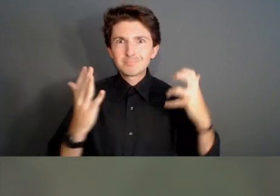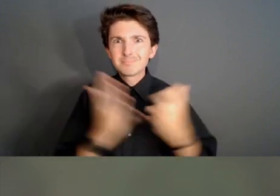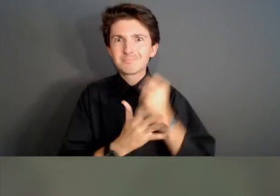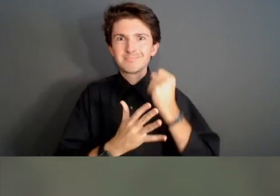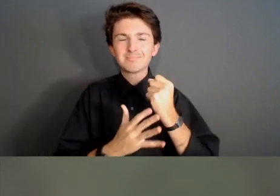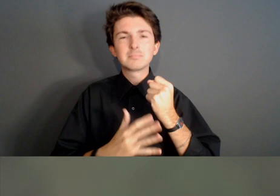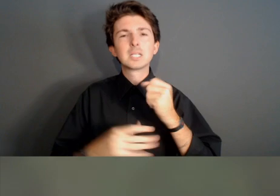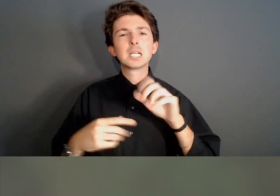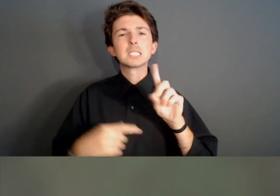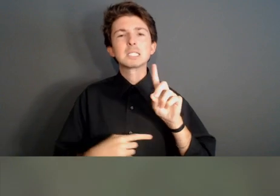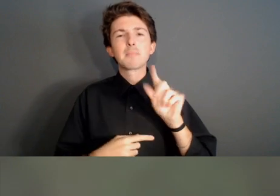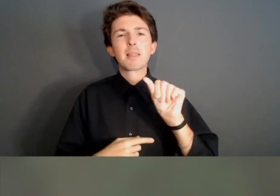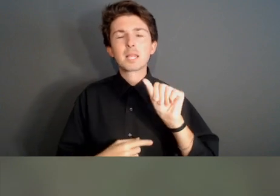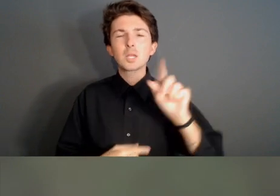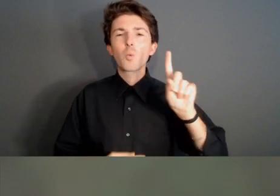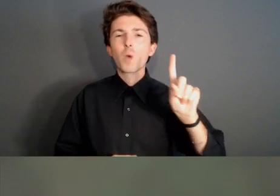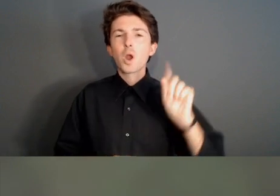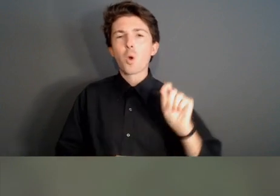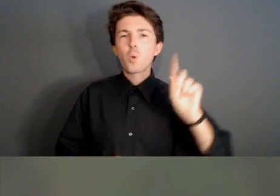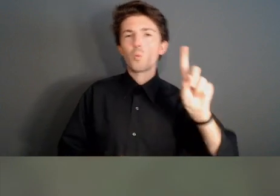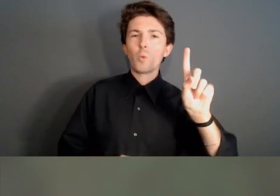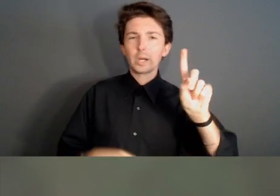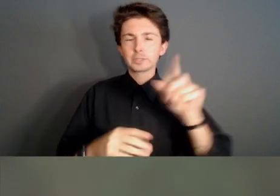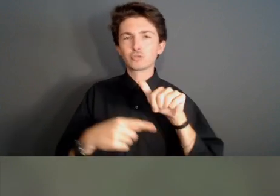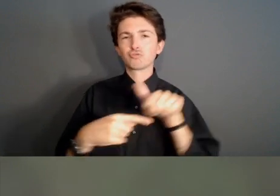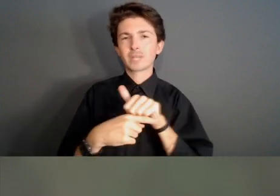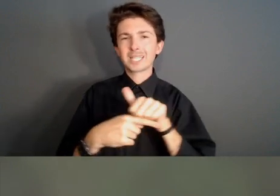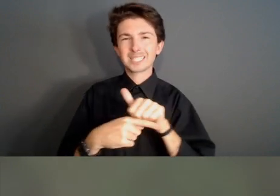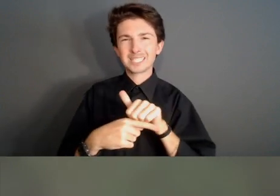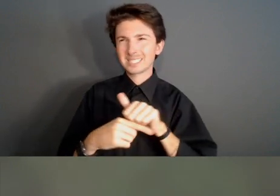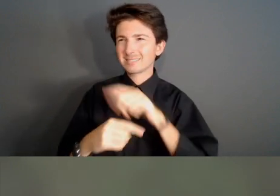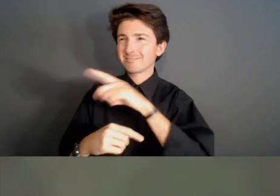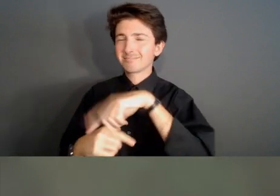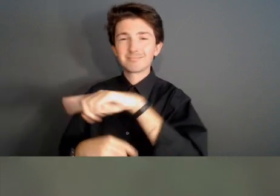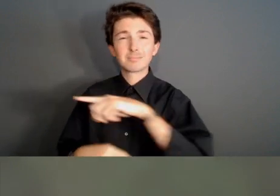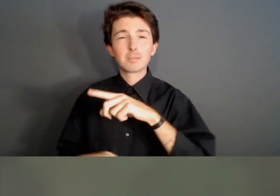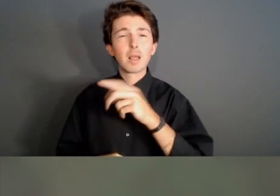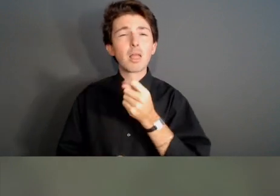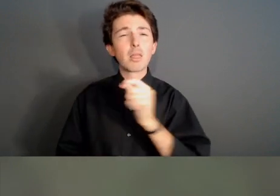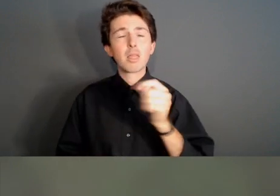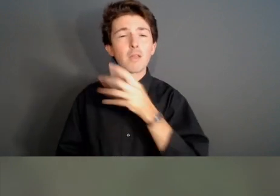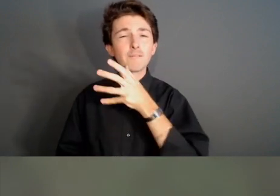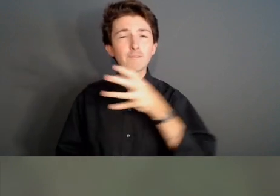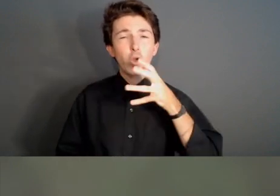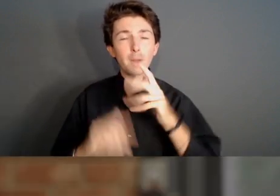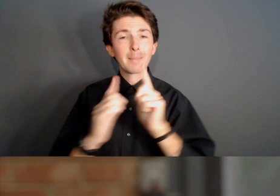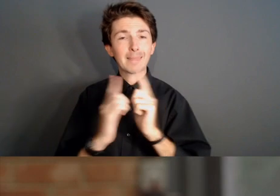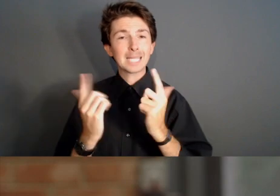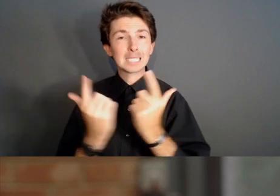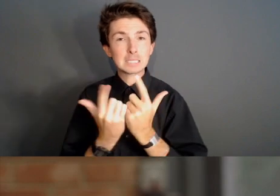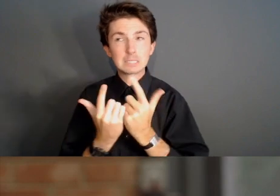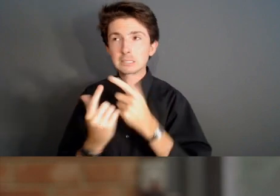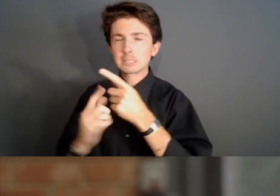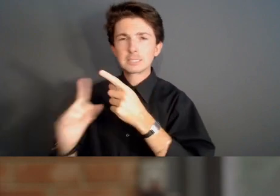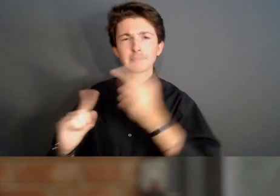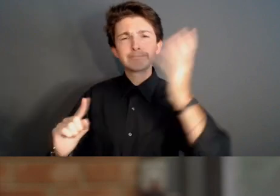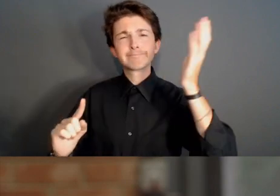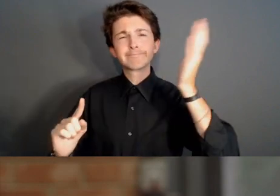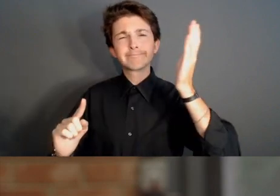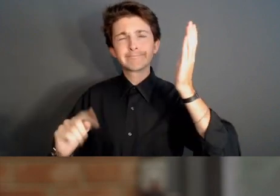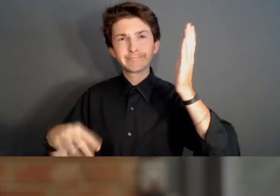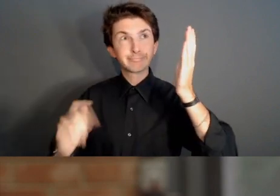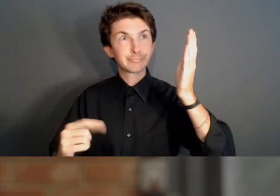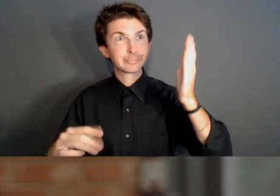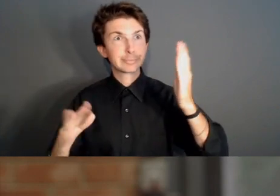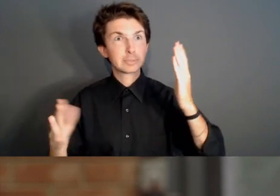disability one-on-one training for companies that work in commercial production, like the Farm League. Working as a paid